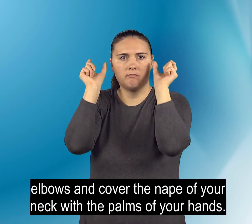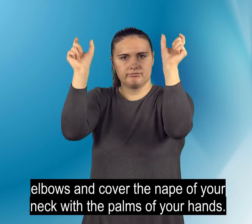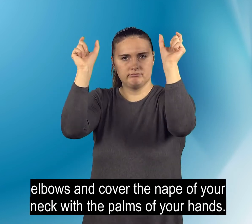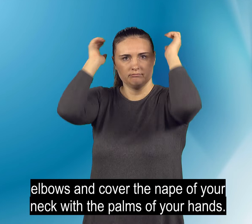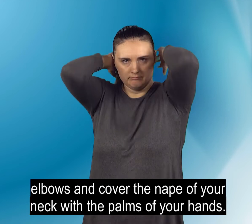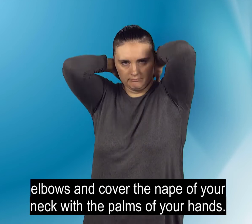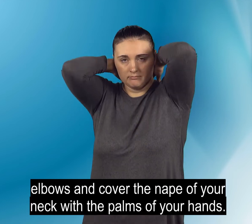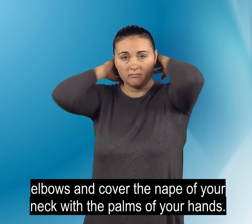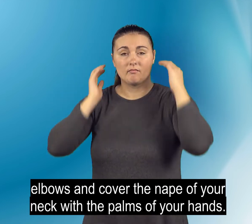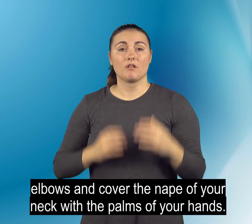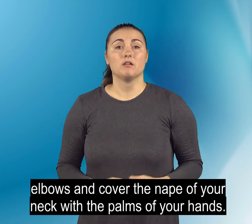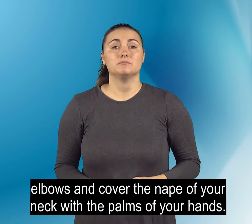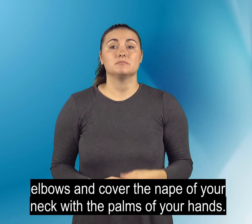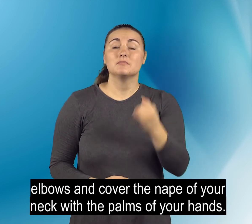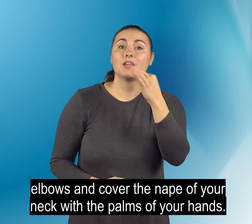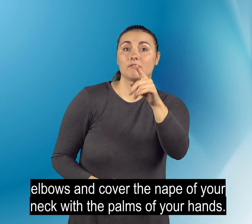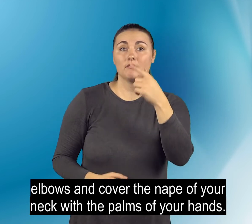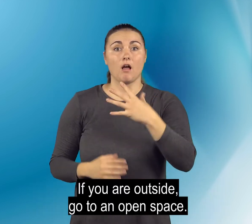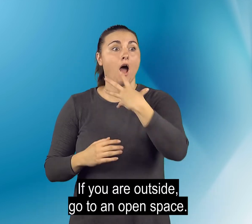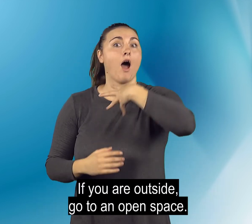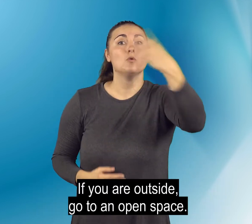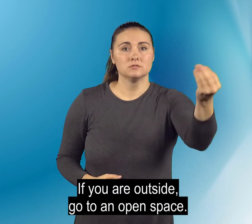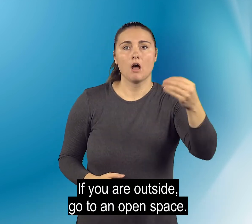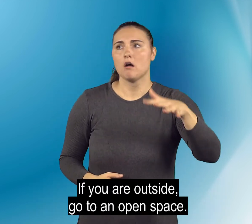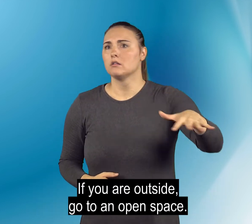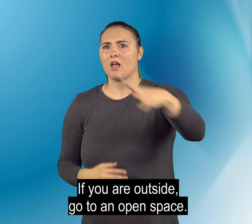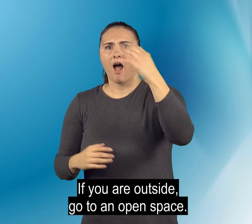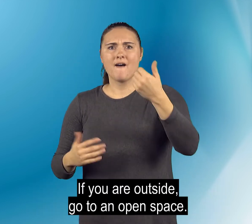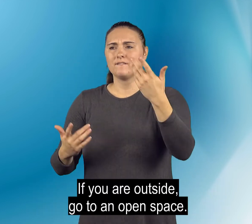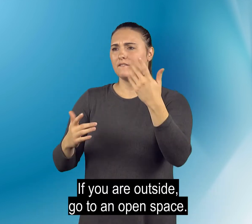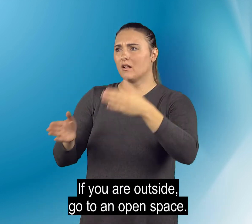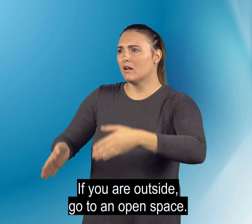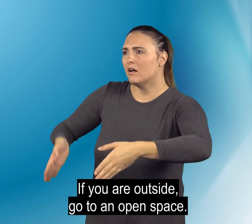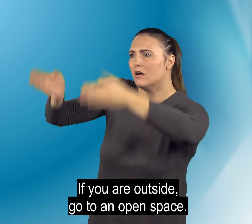the palms of your hands. If you're outside, go to an open space.